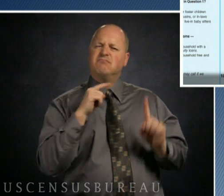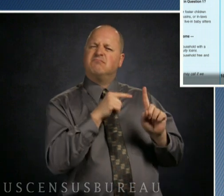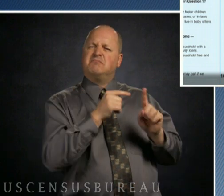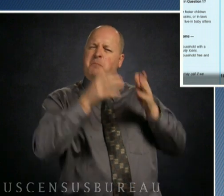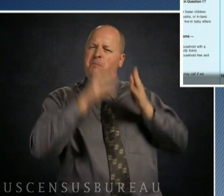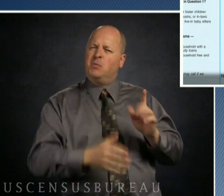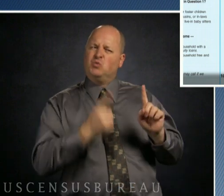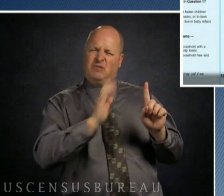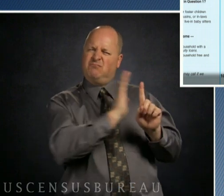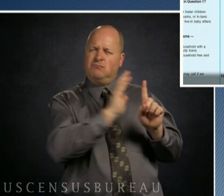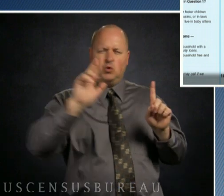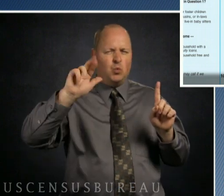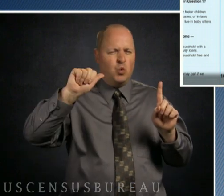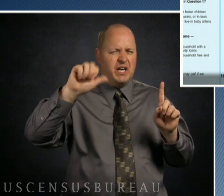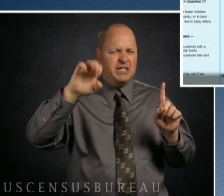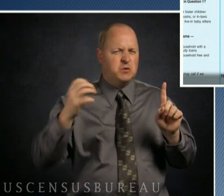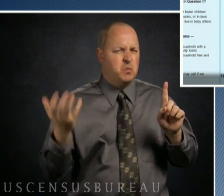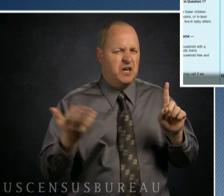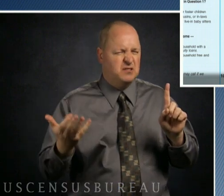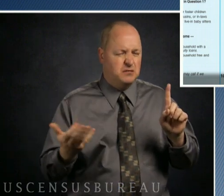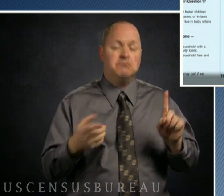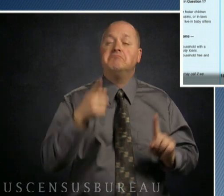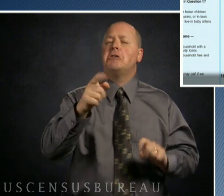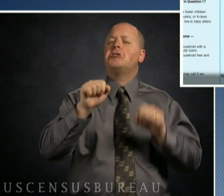Question 9 asks for person 1's race.